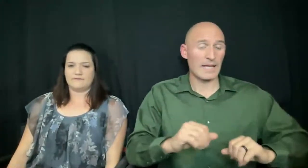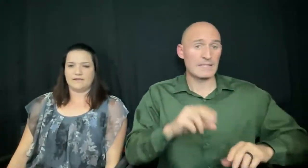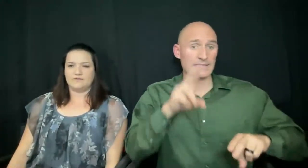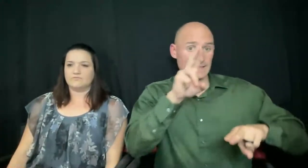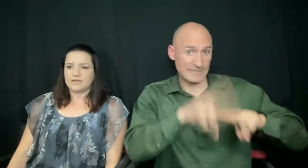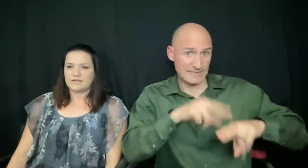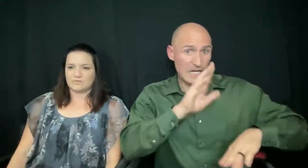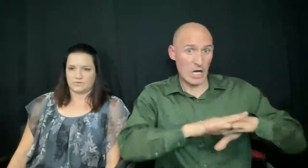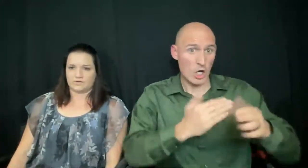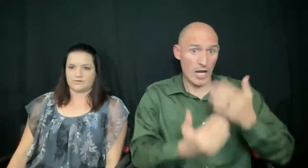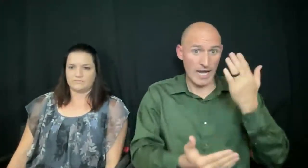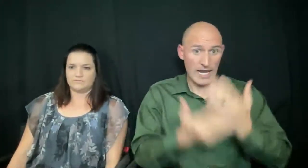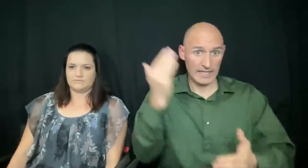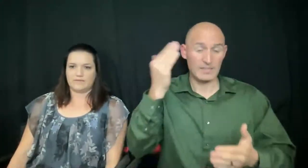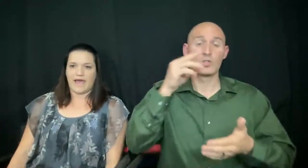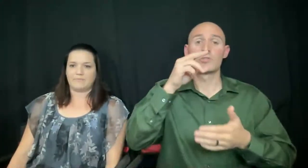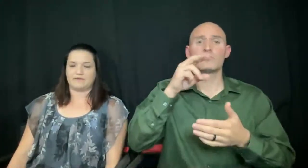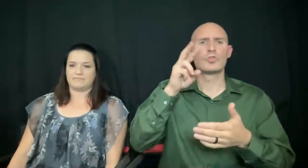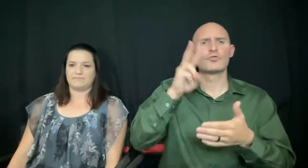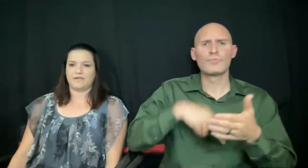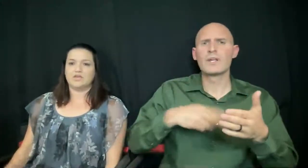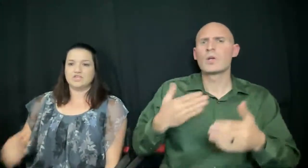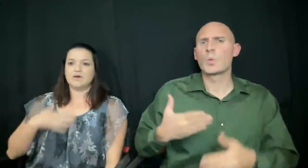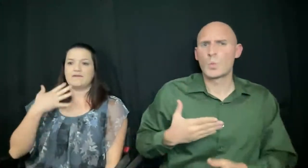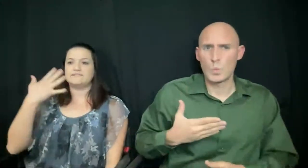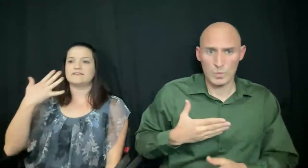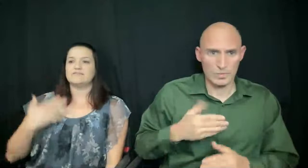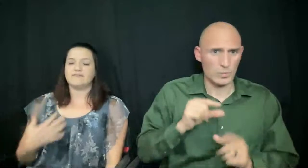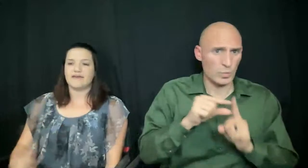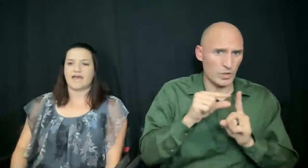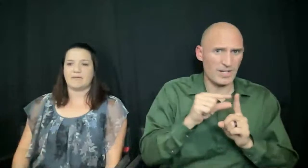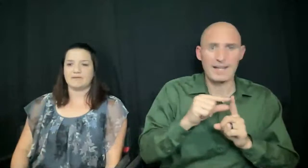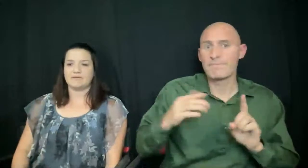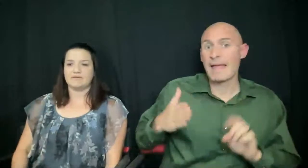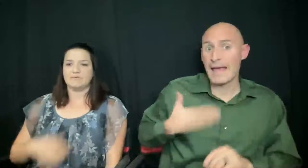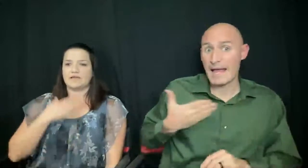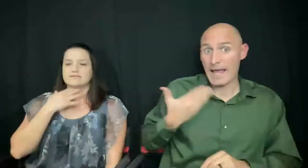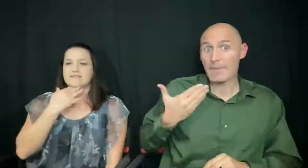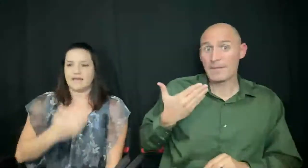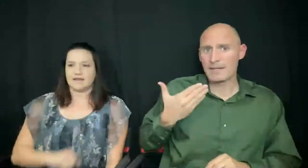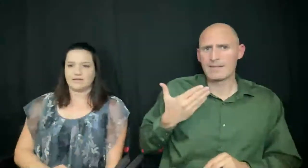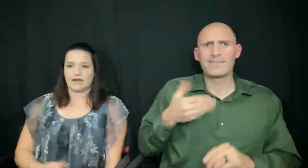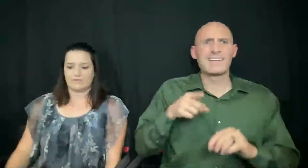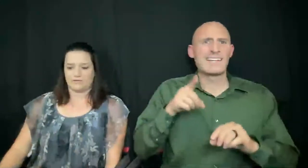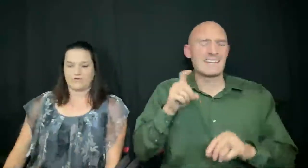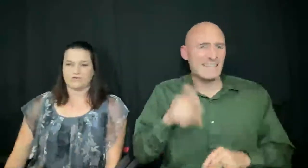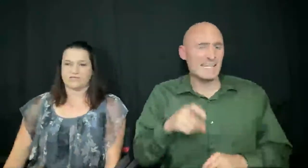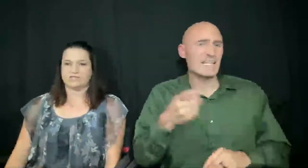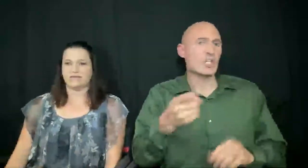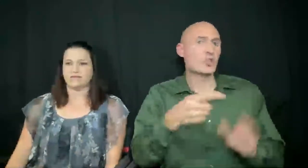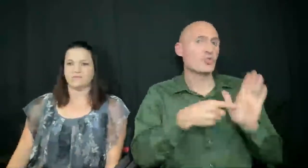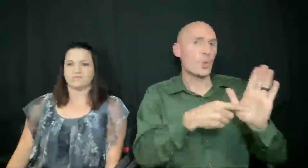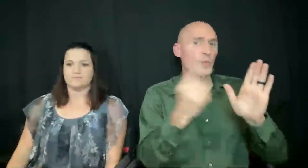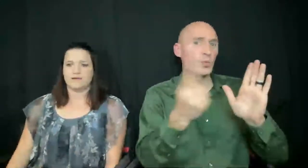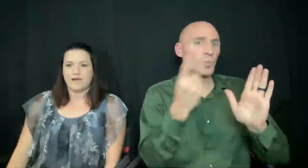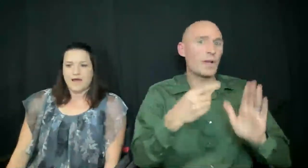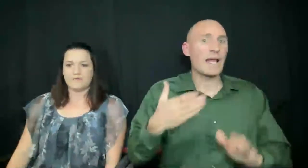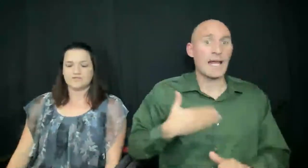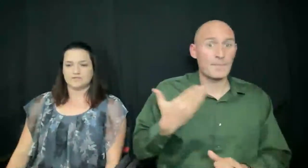and read a word, happy. You have to convey happy without saying it out loud or using sign language. How would you